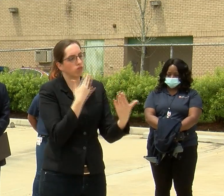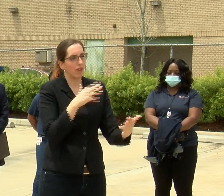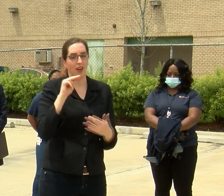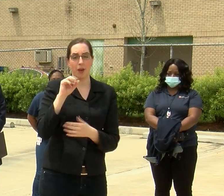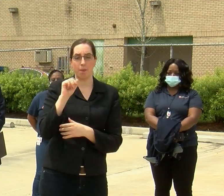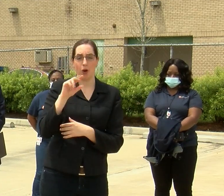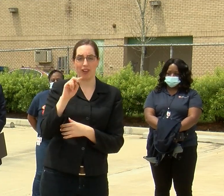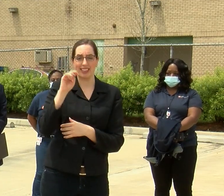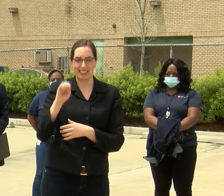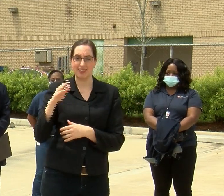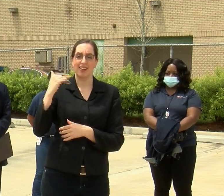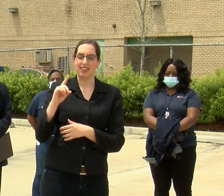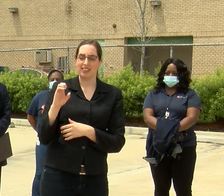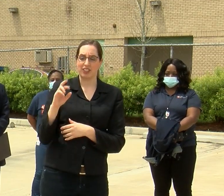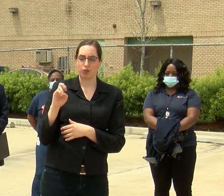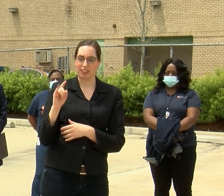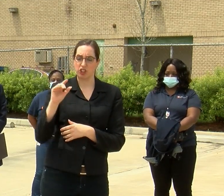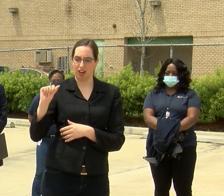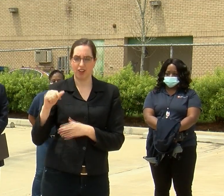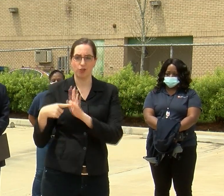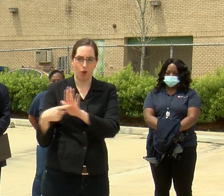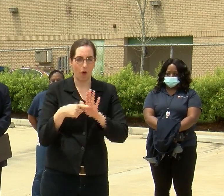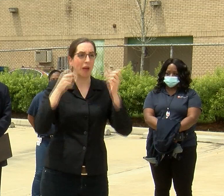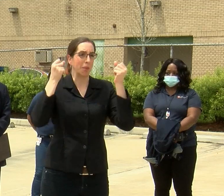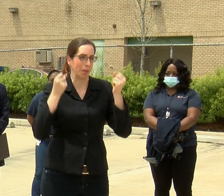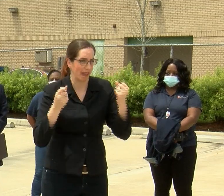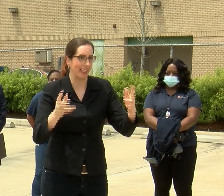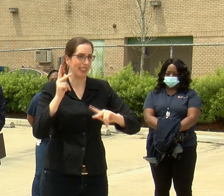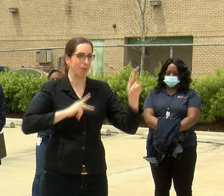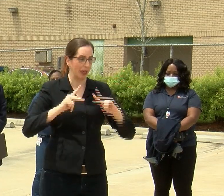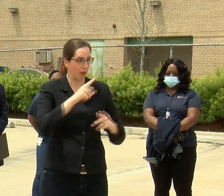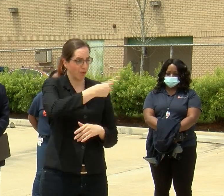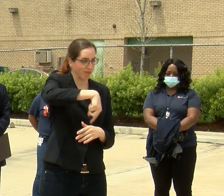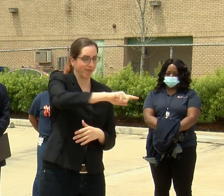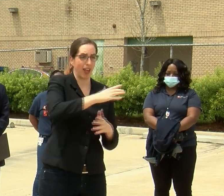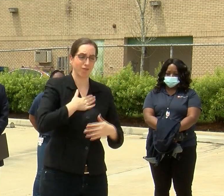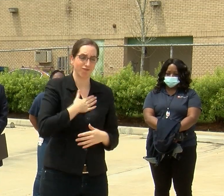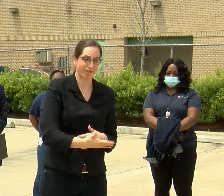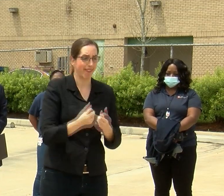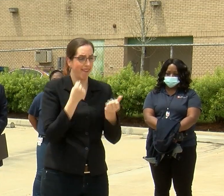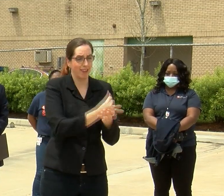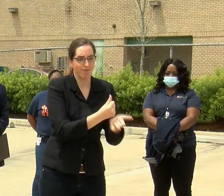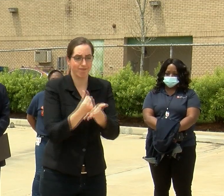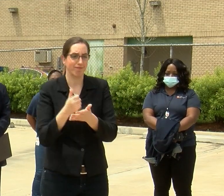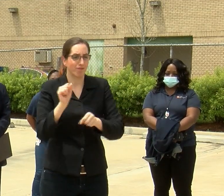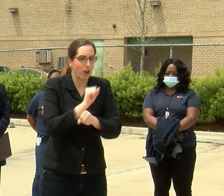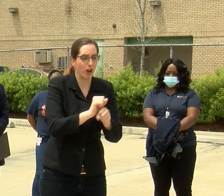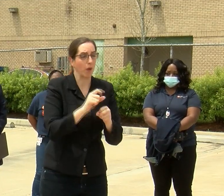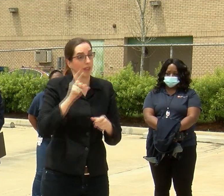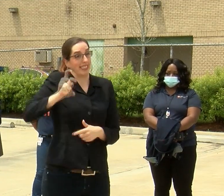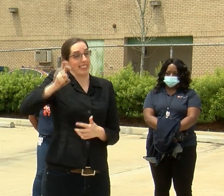Decretia here represent a growing army of folks that we need to battle this really difficult problem with the